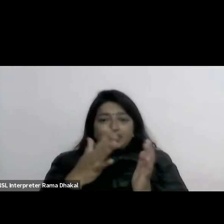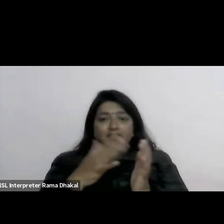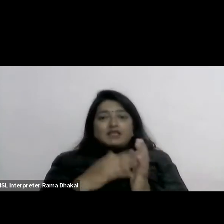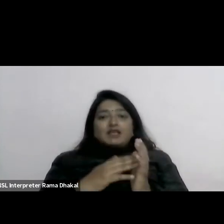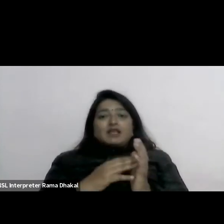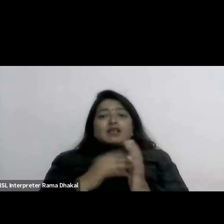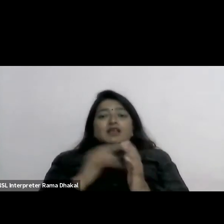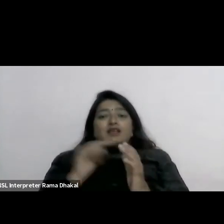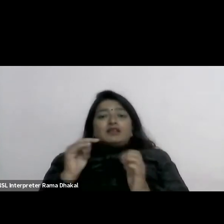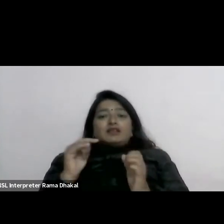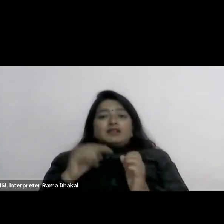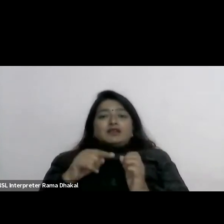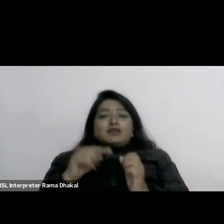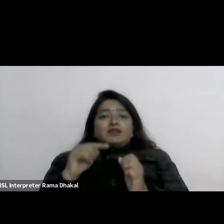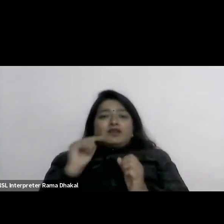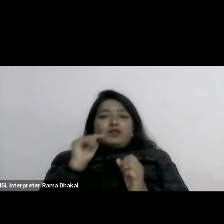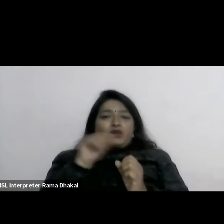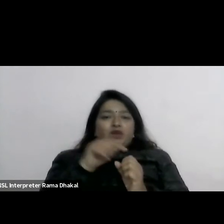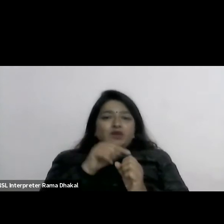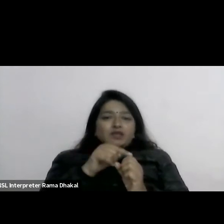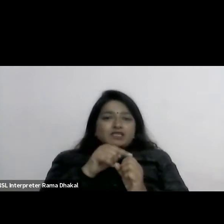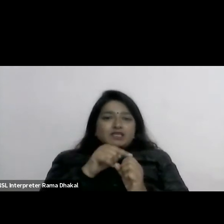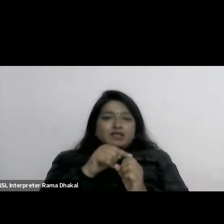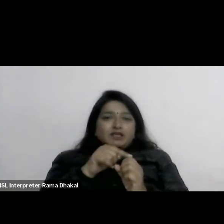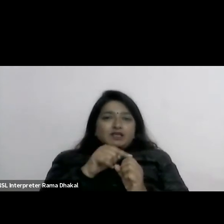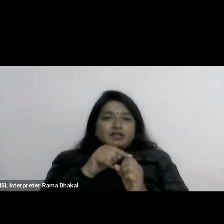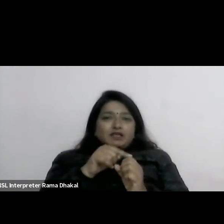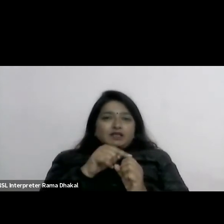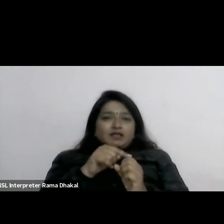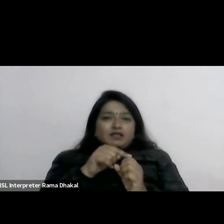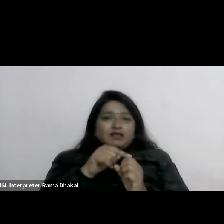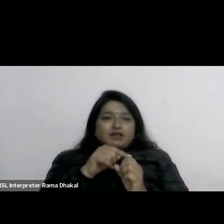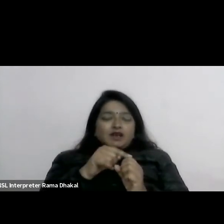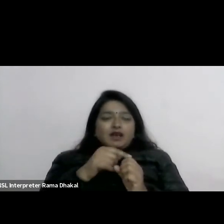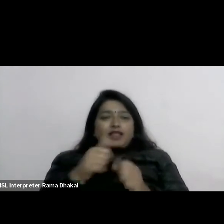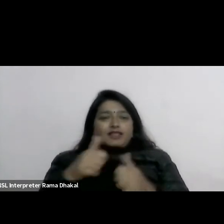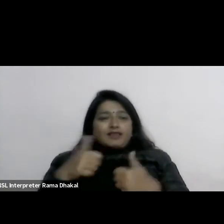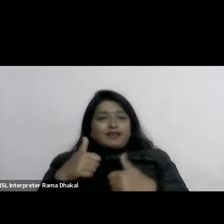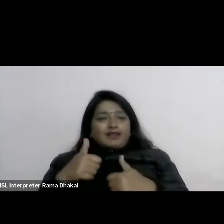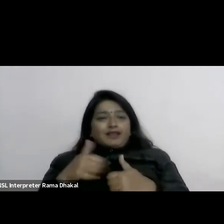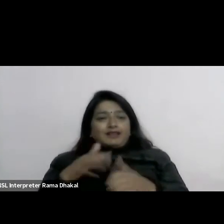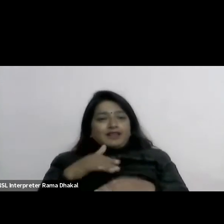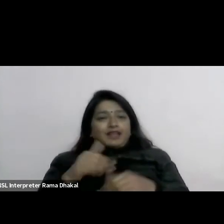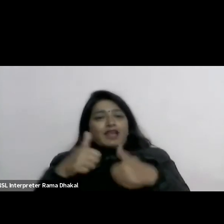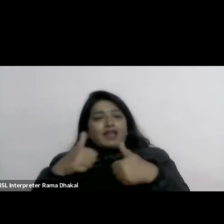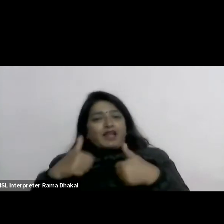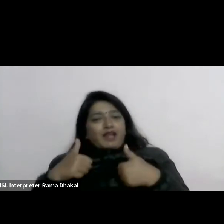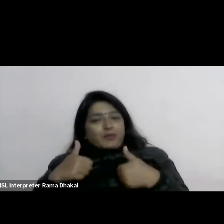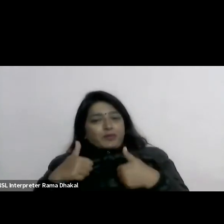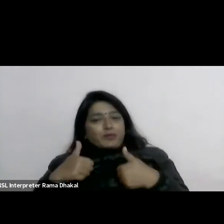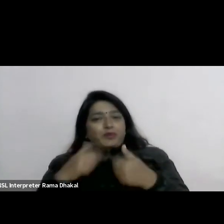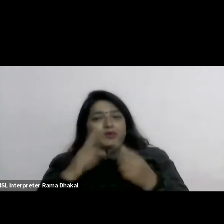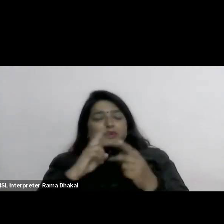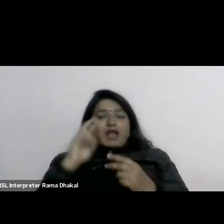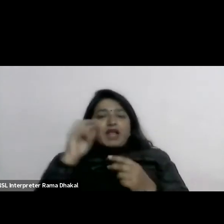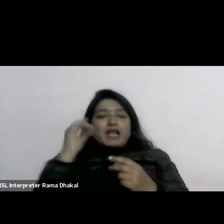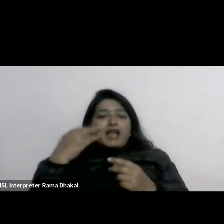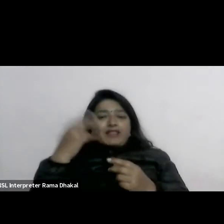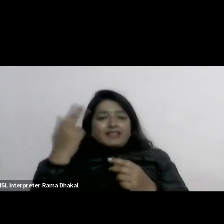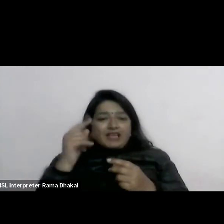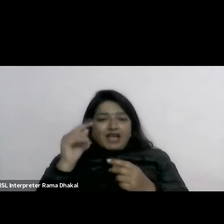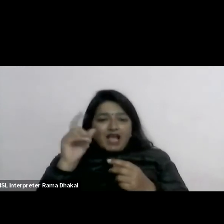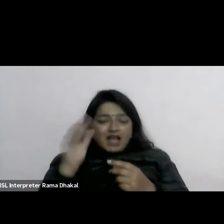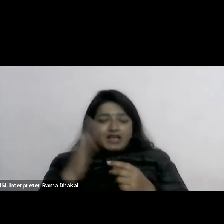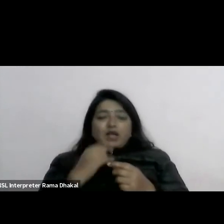same. I think it kind of very nicely goes into the next Radhika to also talk about